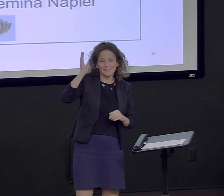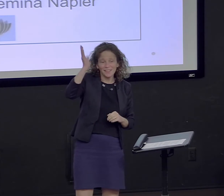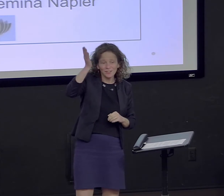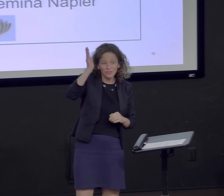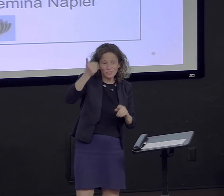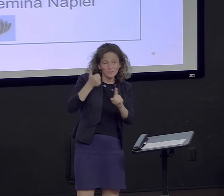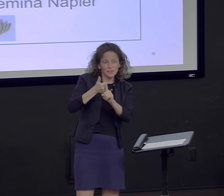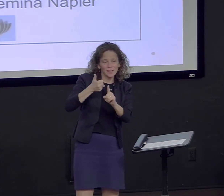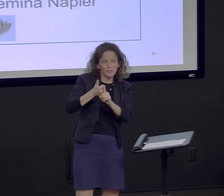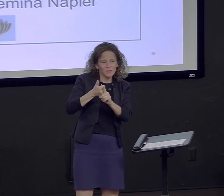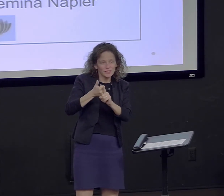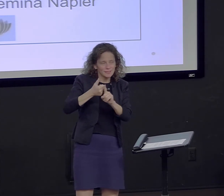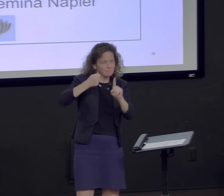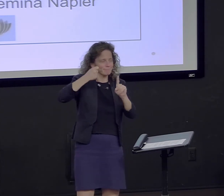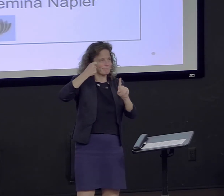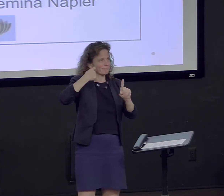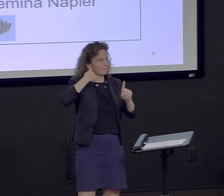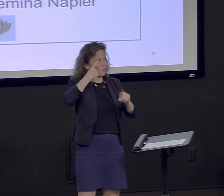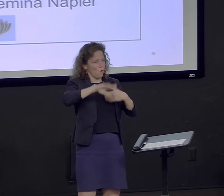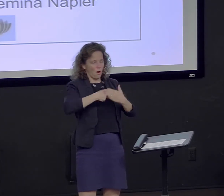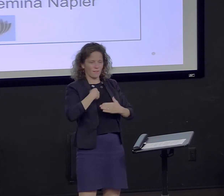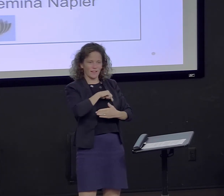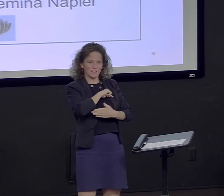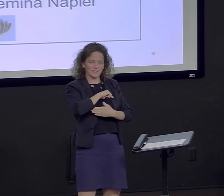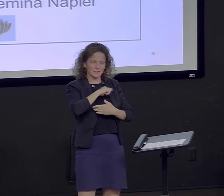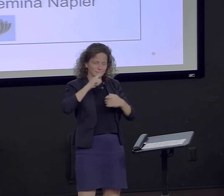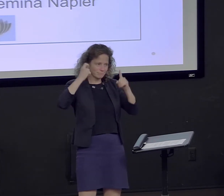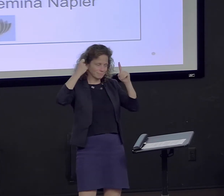Most importantly, we do hope that these lectures